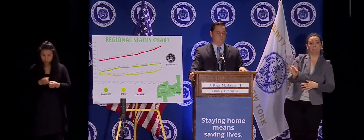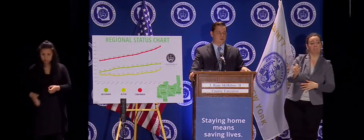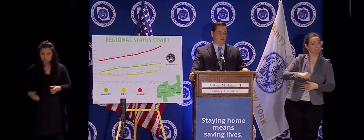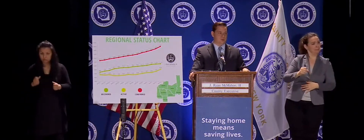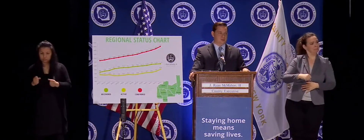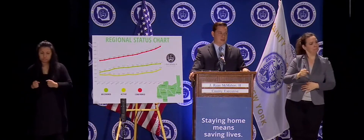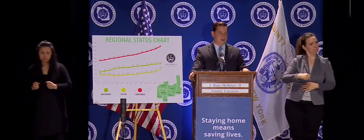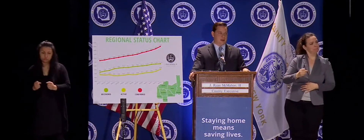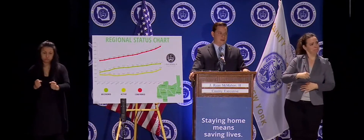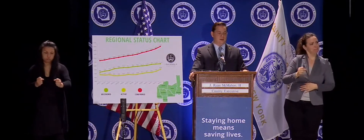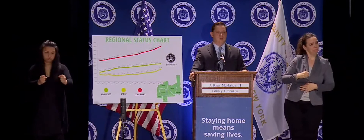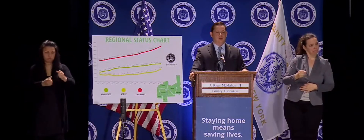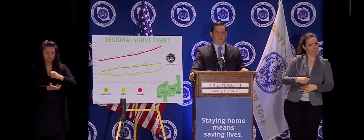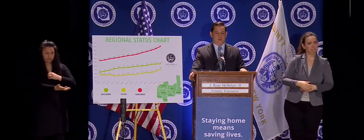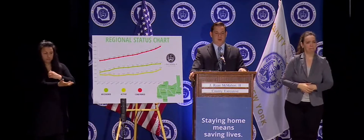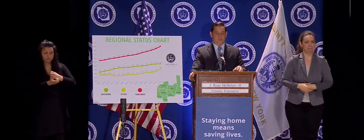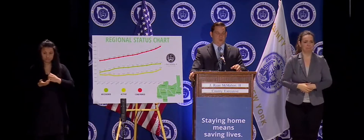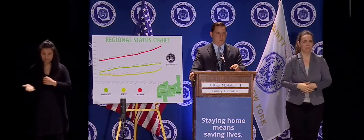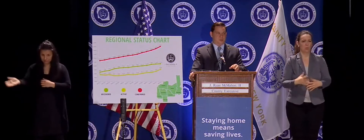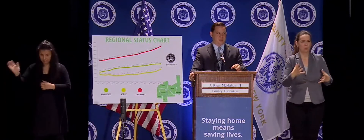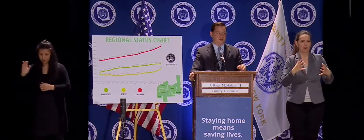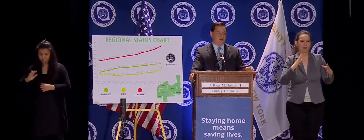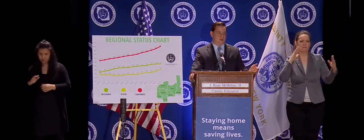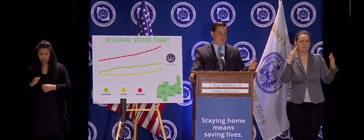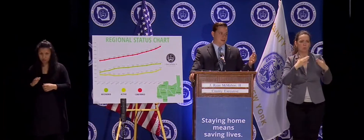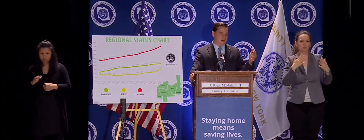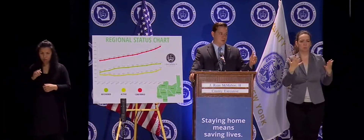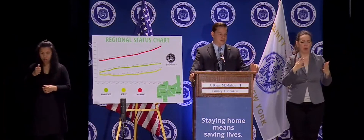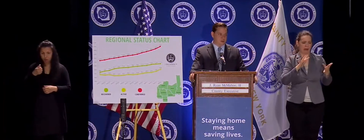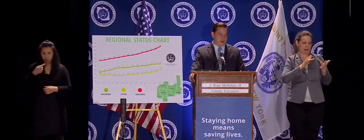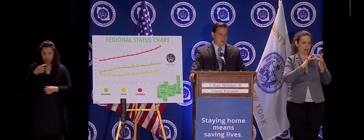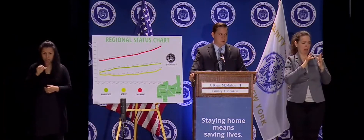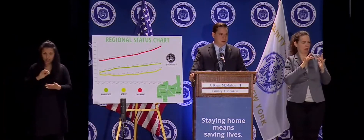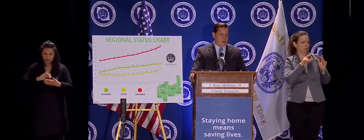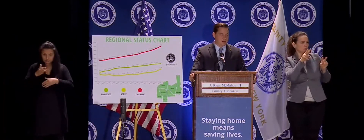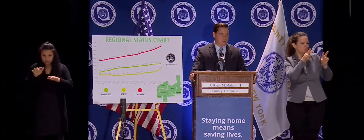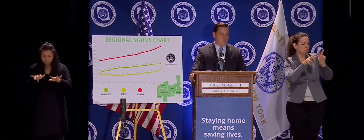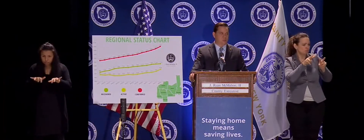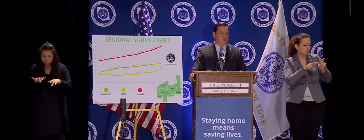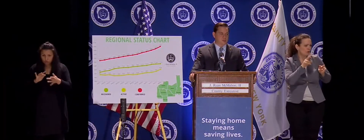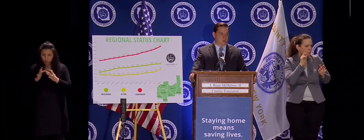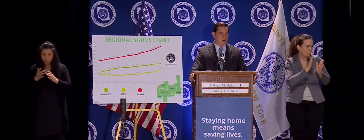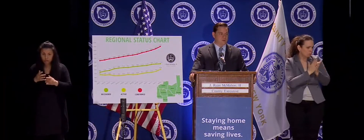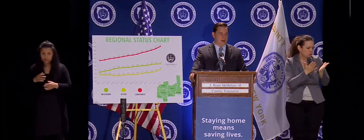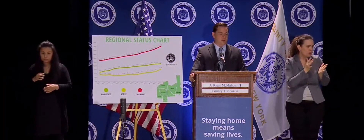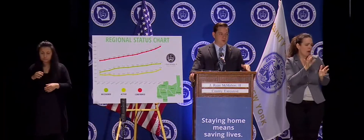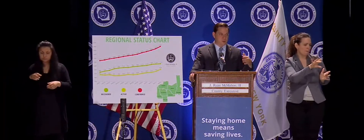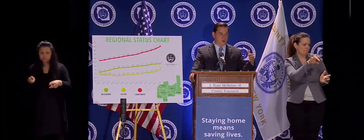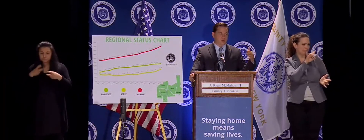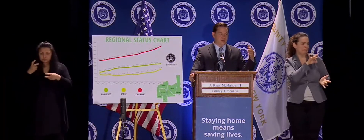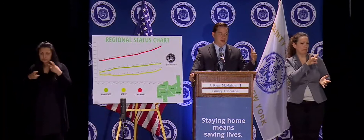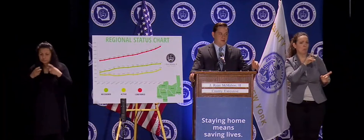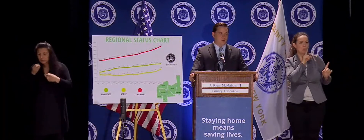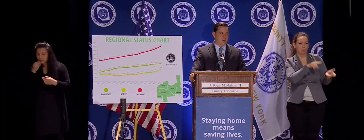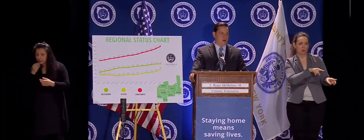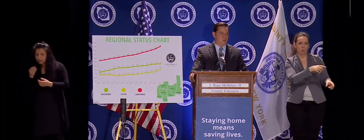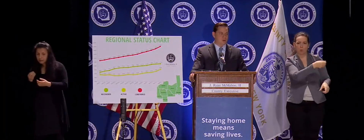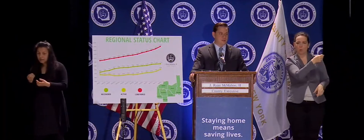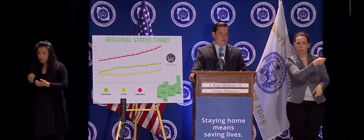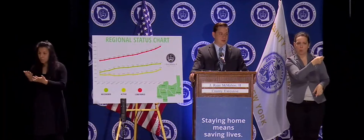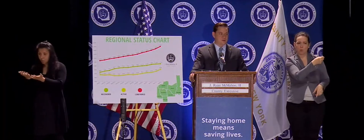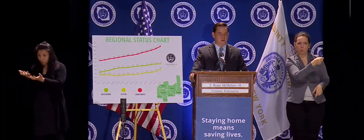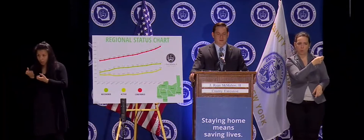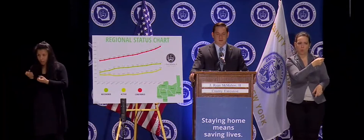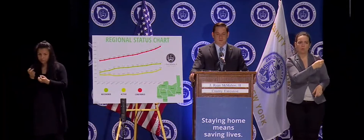working to do things online, pick up curbside, think about takeout restaurant. Phase 1 of libraries will look like that. We'll give out